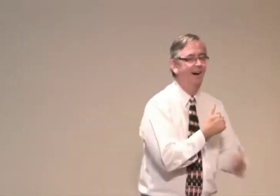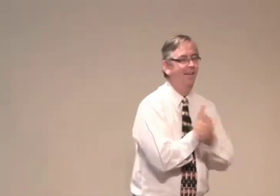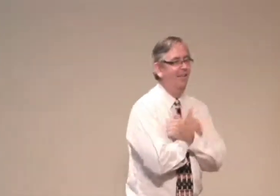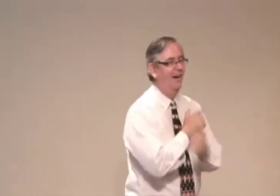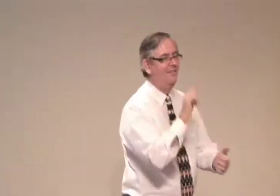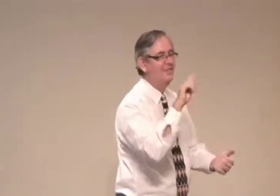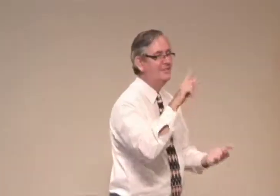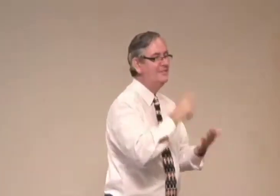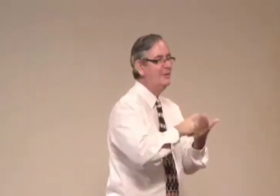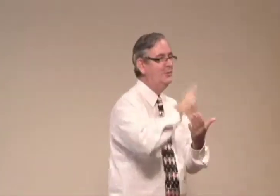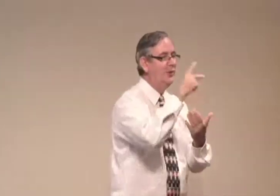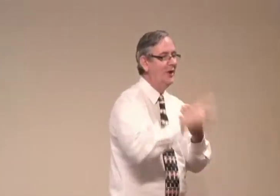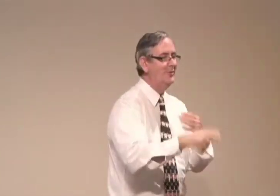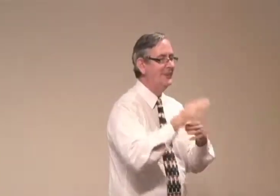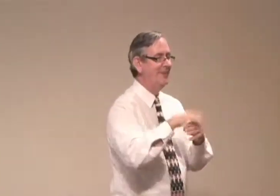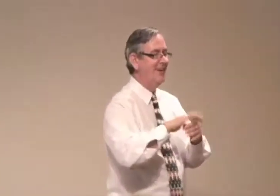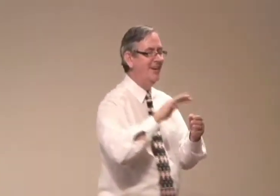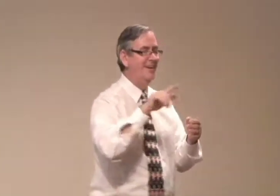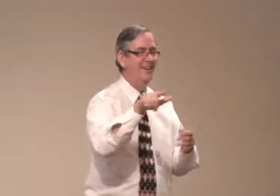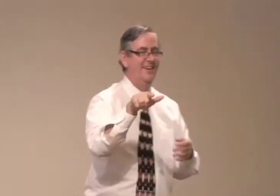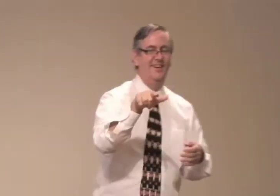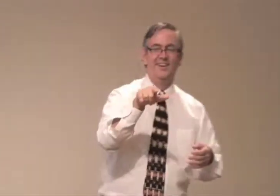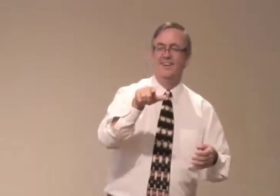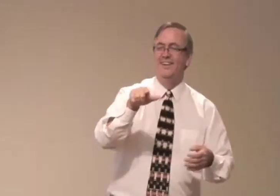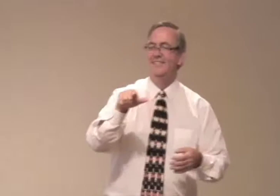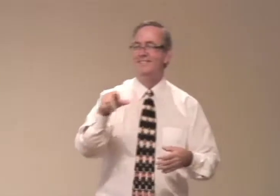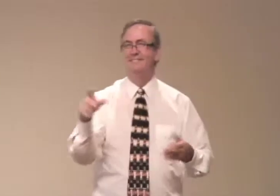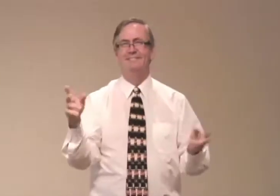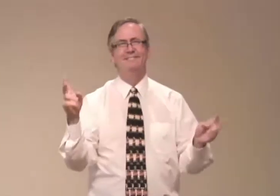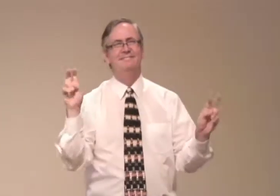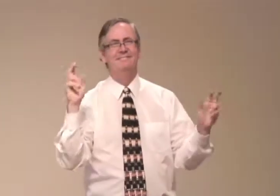dad goes. I love that TV program